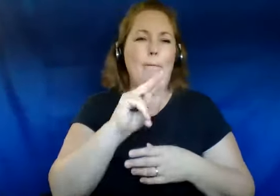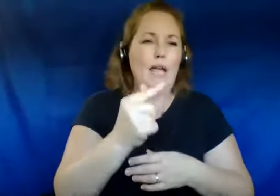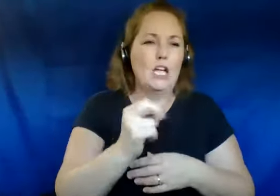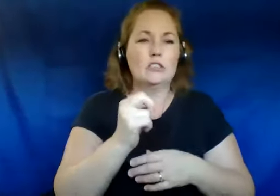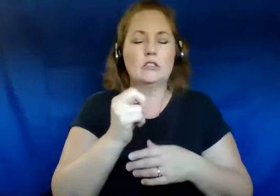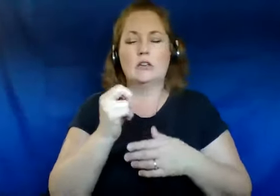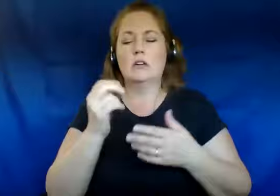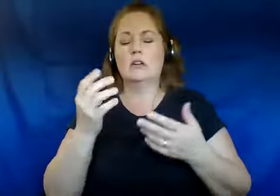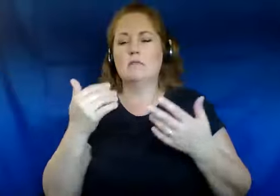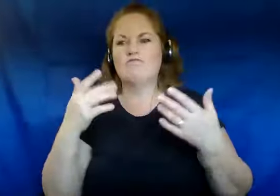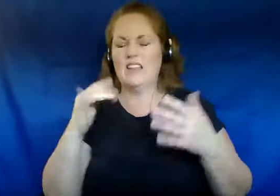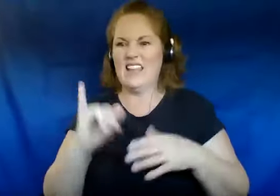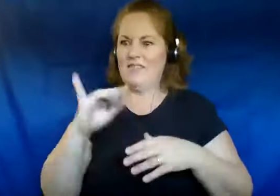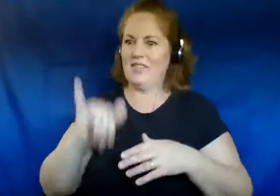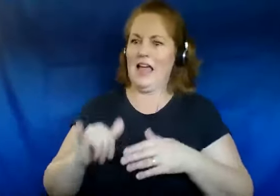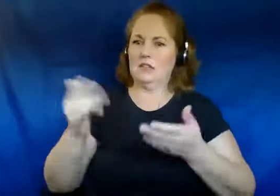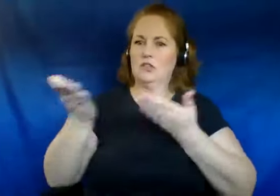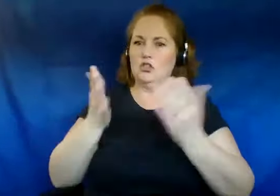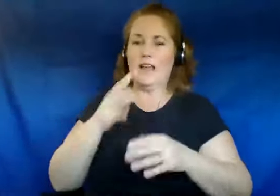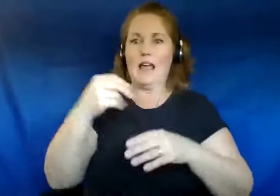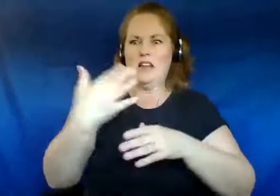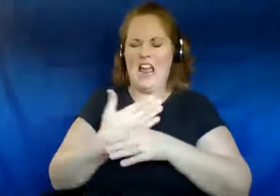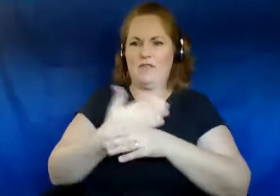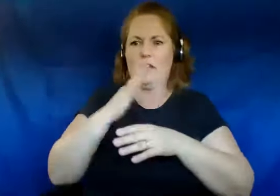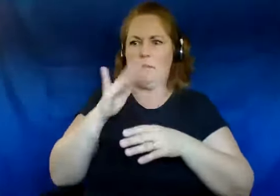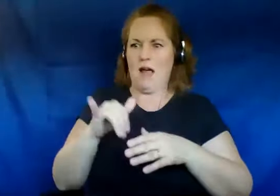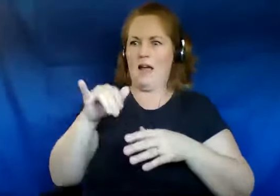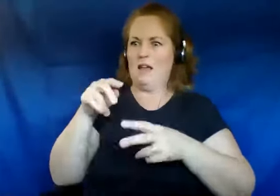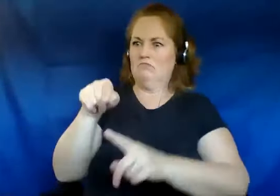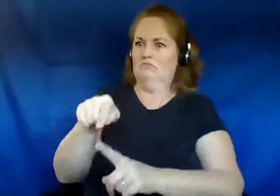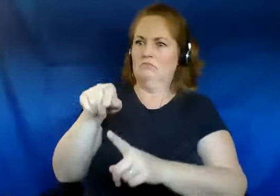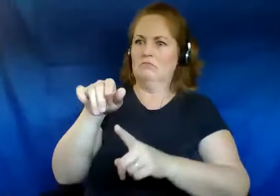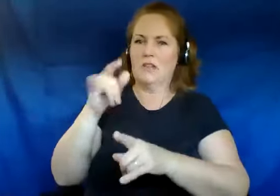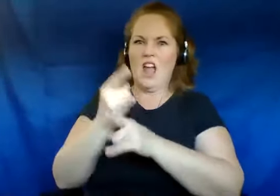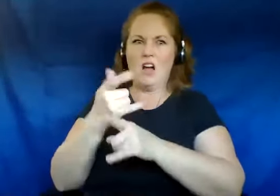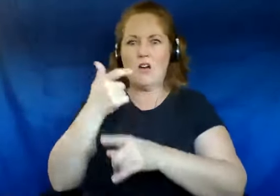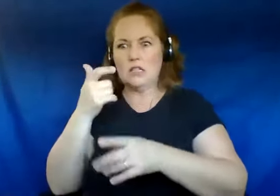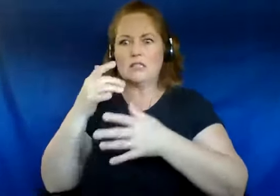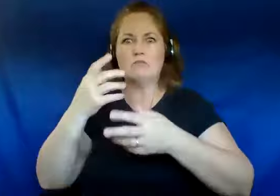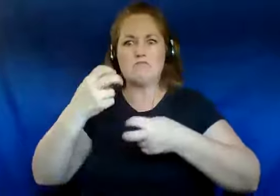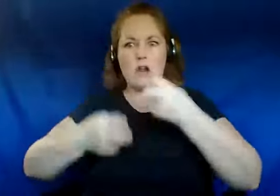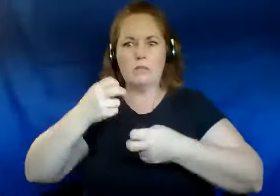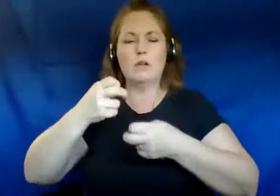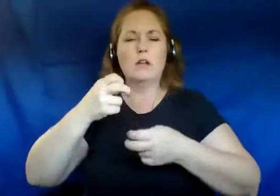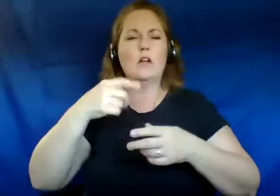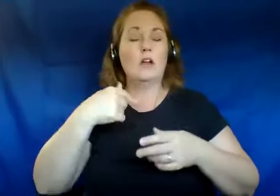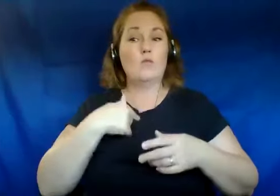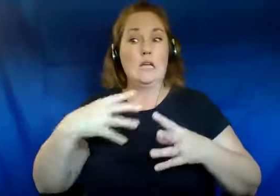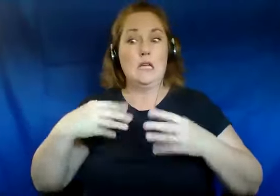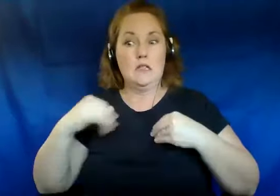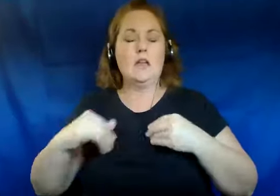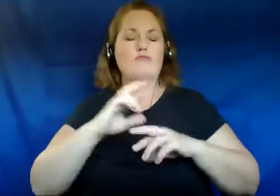and aggravated by the problem of alcoholism, then we are ready to say to ourselves,